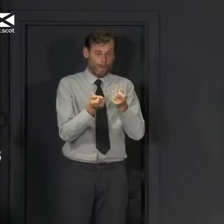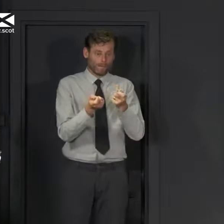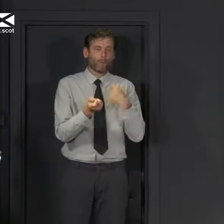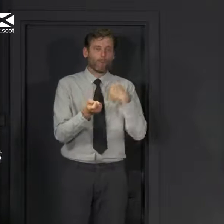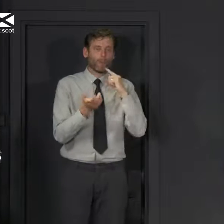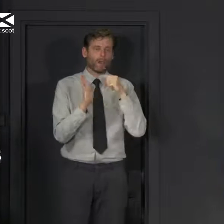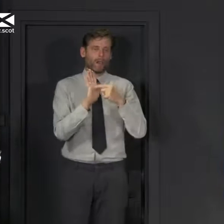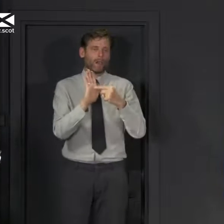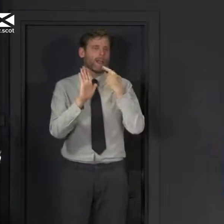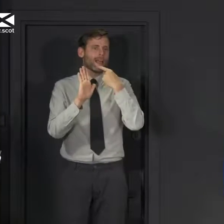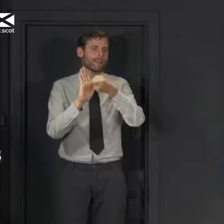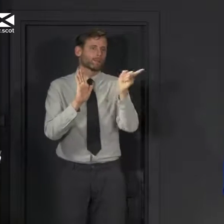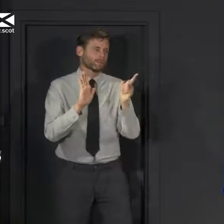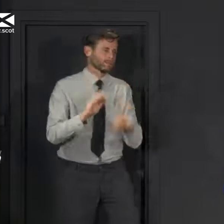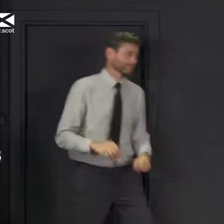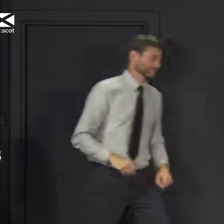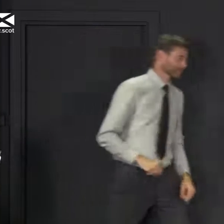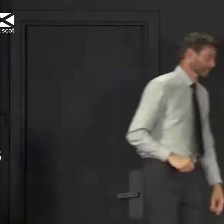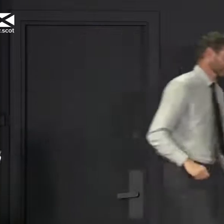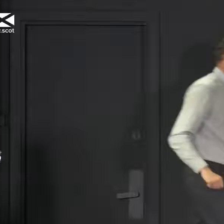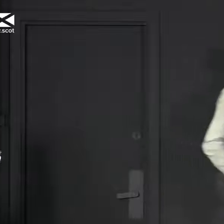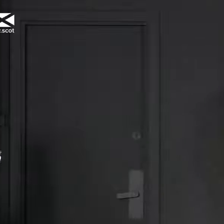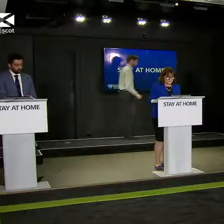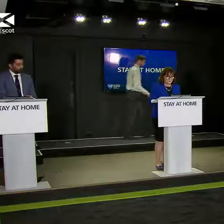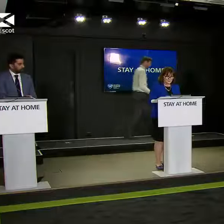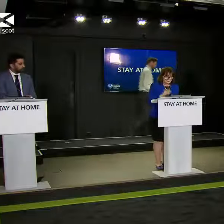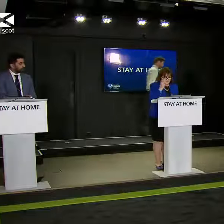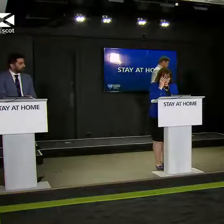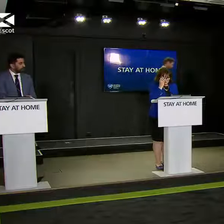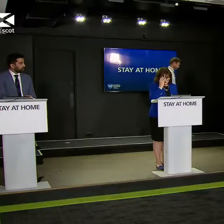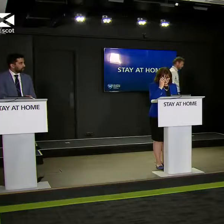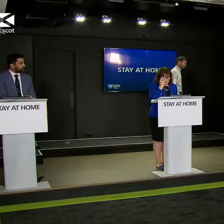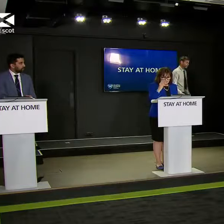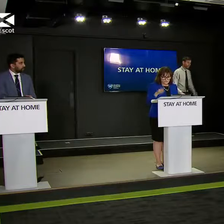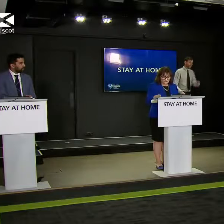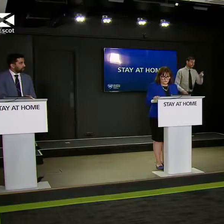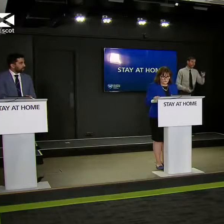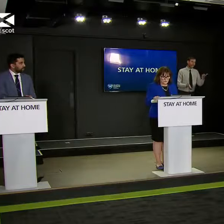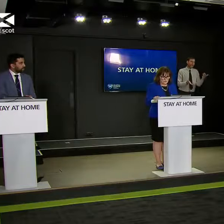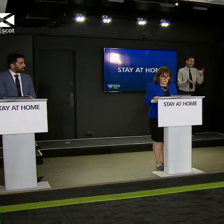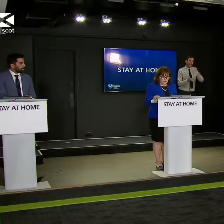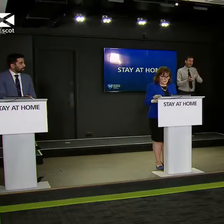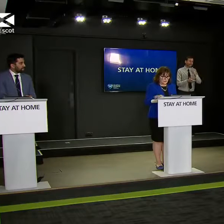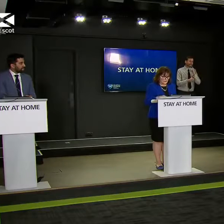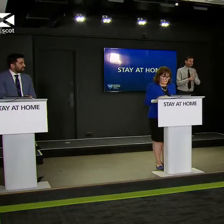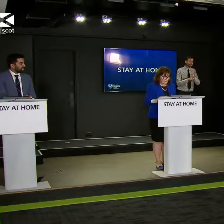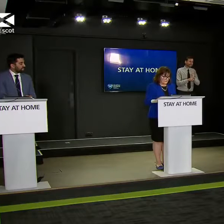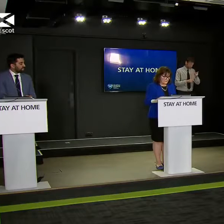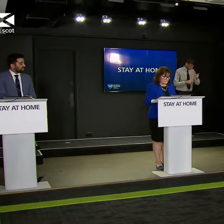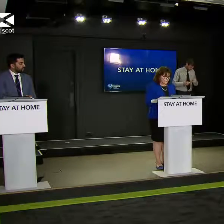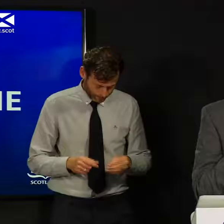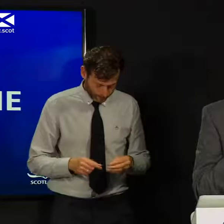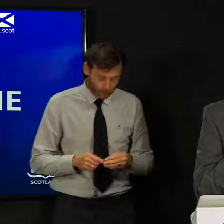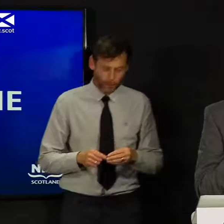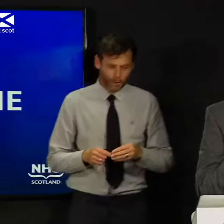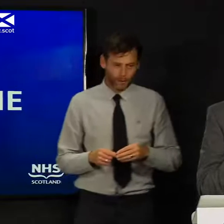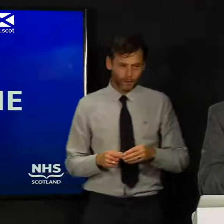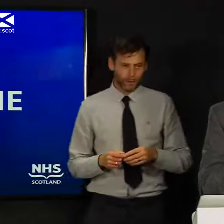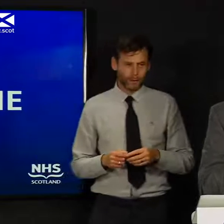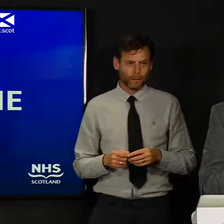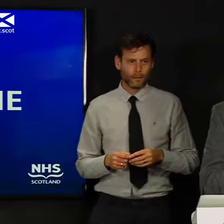themselves. Jason, do you want to add anything to that? Perhaps I don't wish to suggest